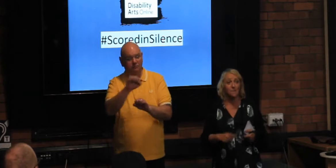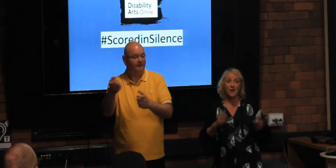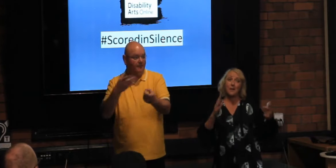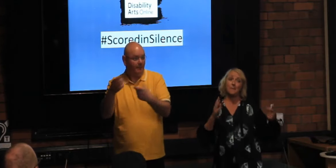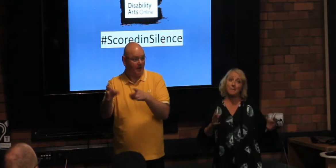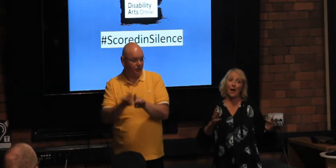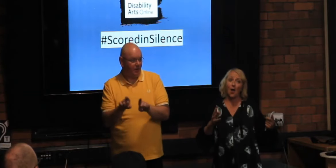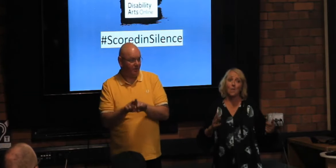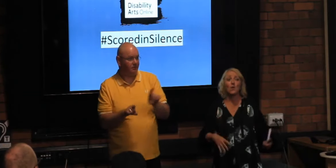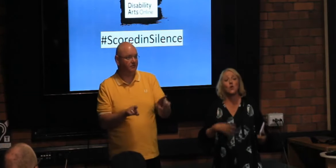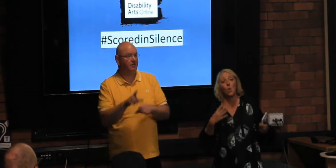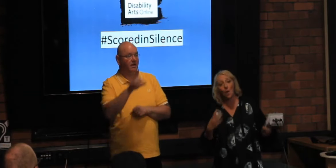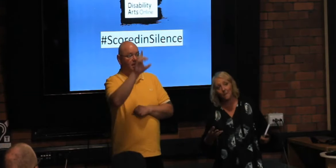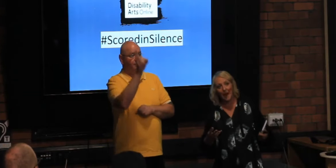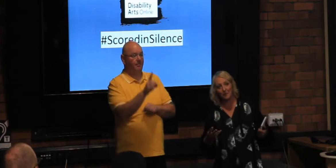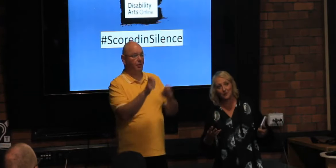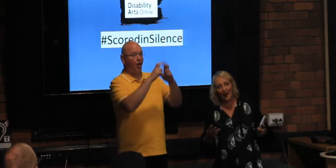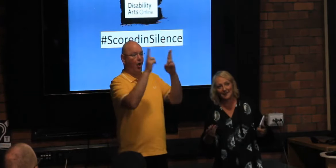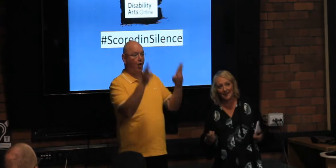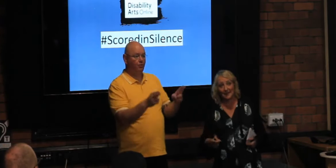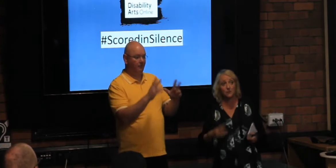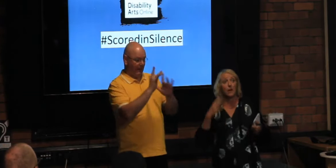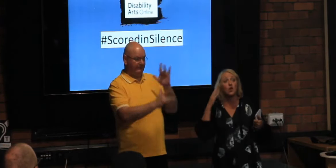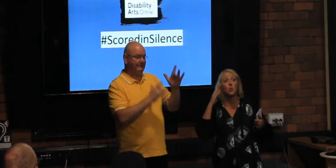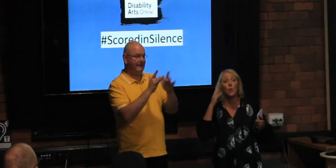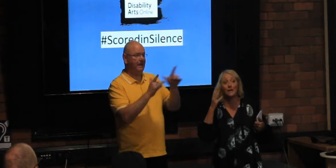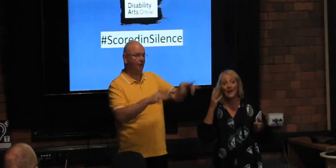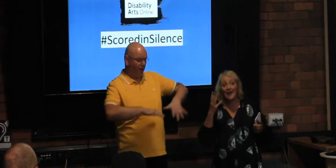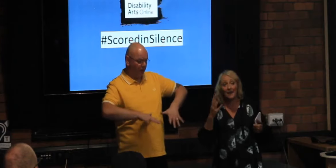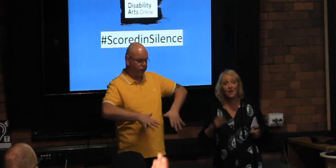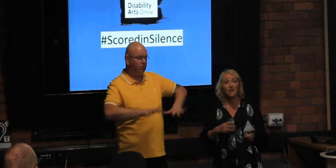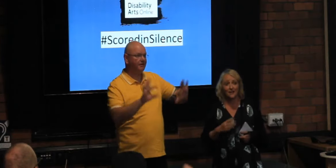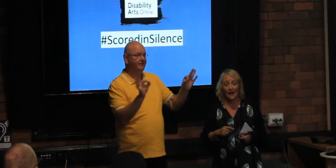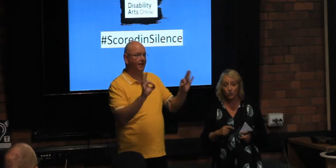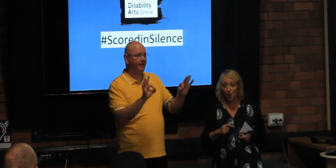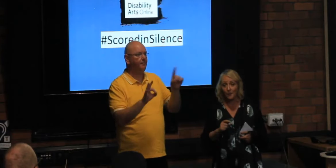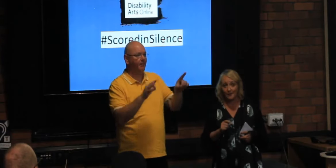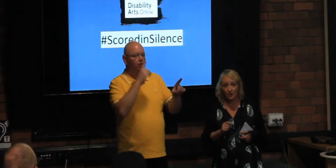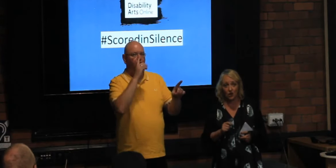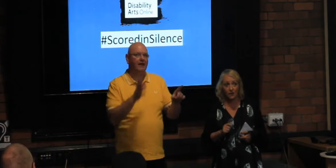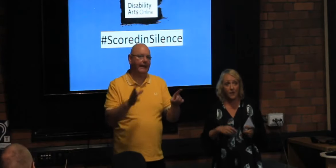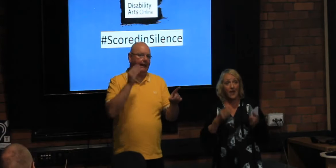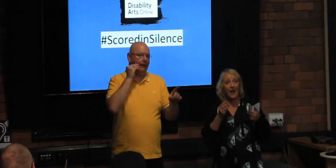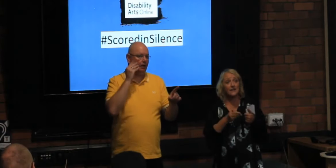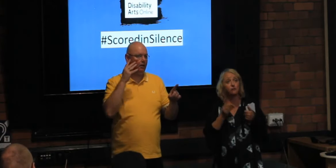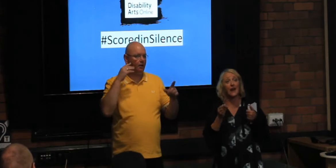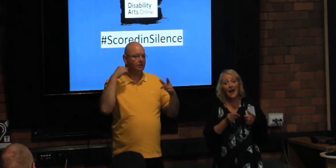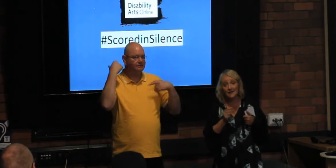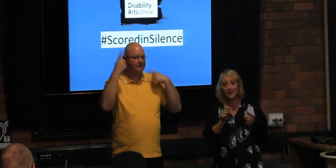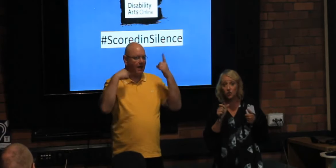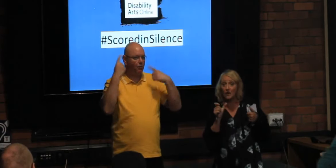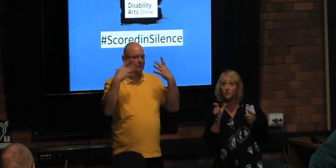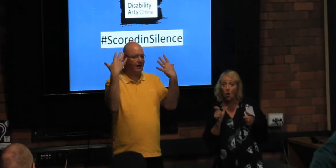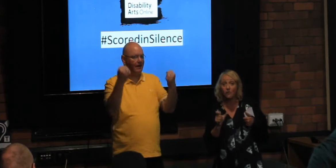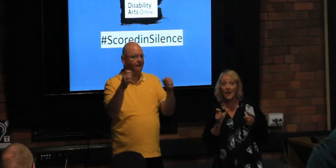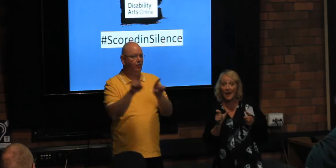talk. People at home, you won't be able to access this, but you will hear the sound composition. And different